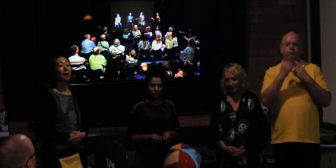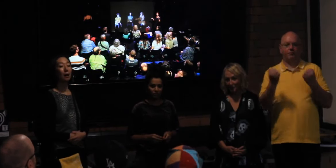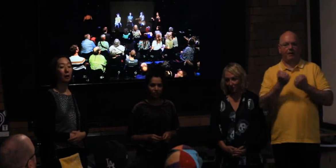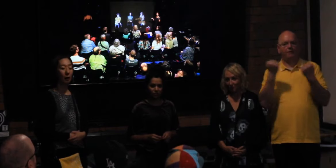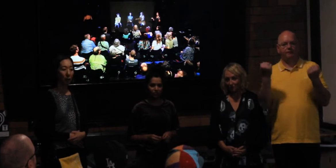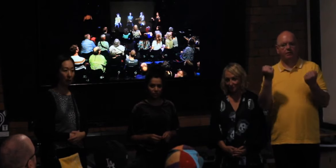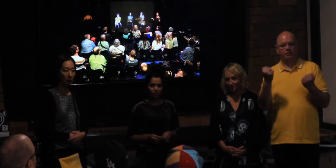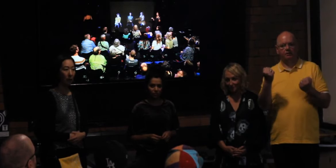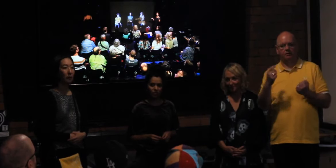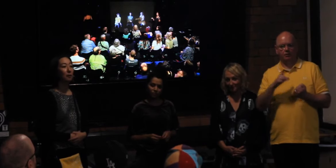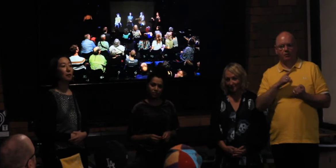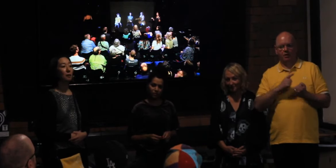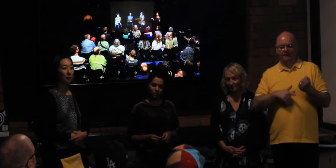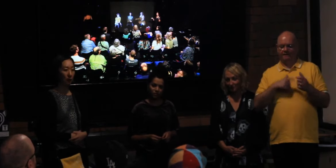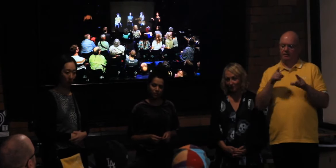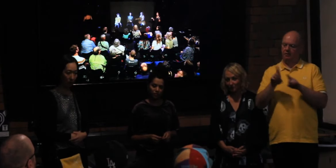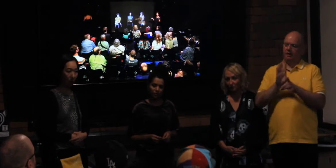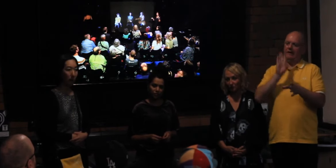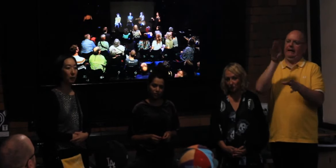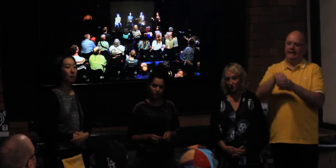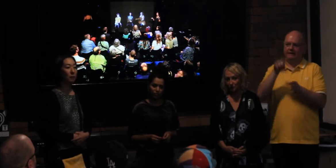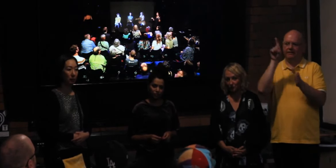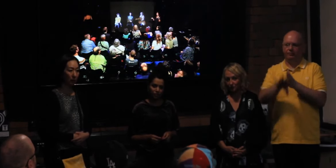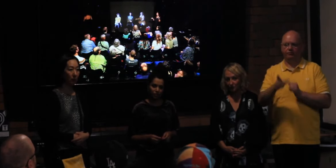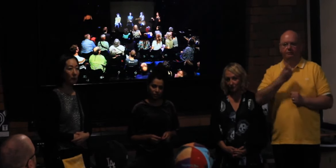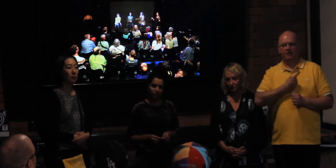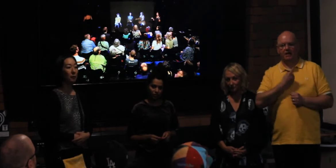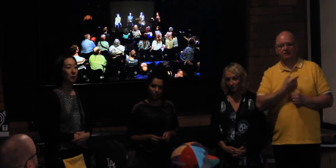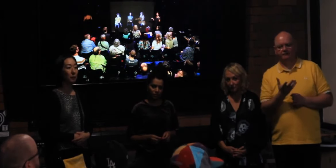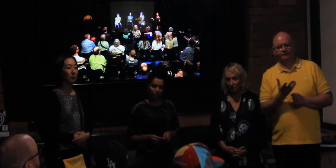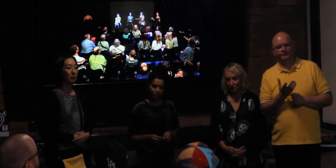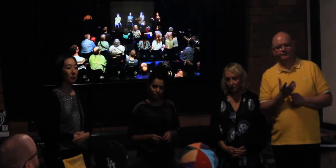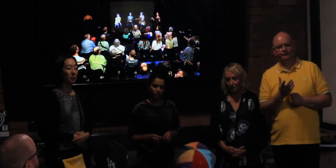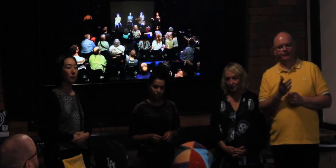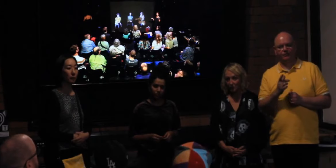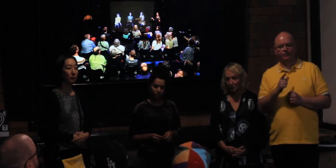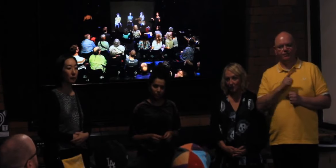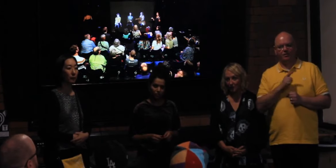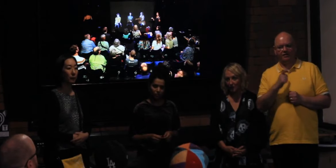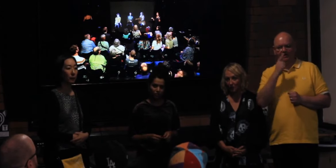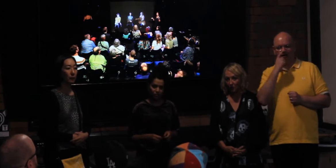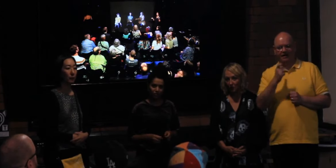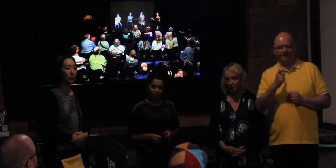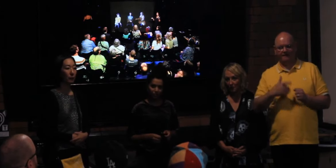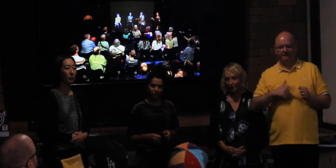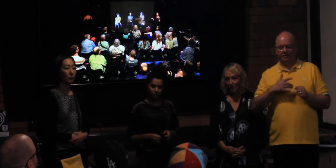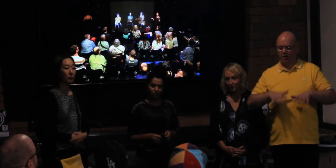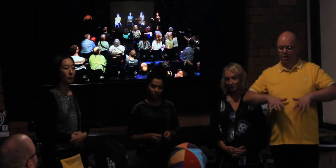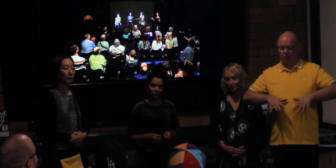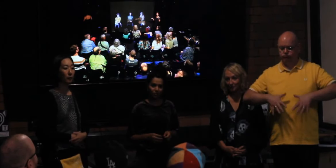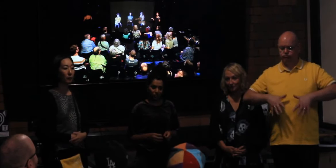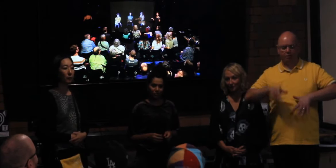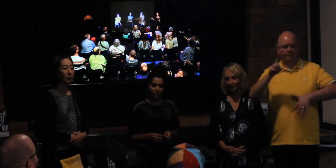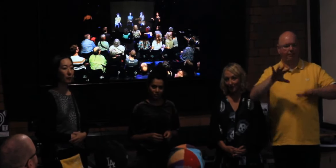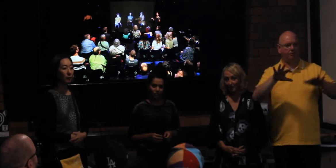really a part of this experience. There were times when I could feel people turning towards me because my vibration, my belt had